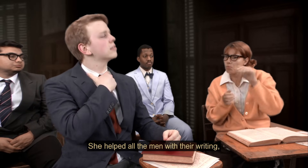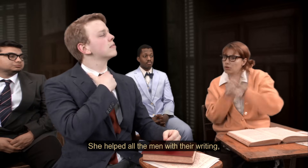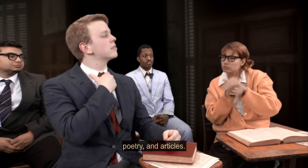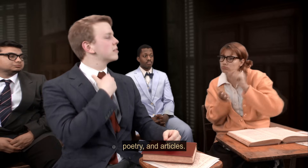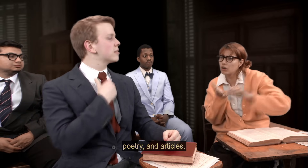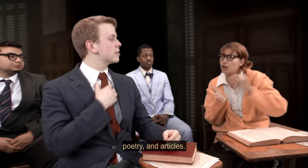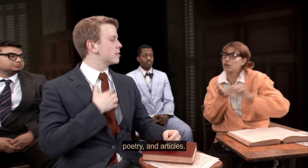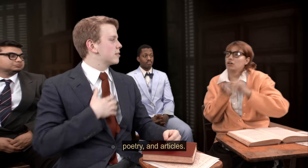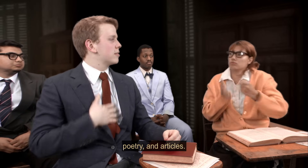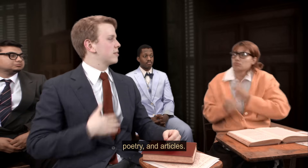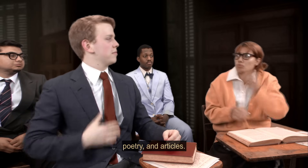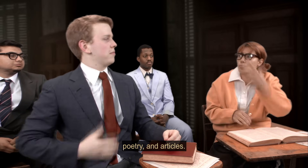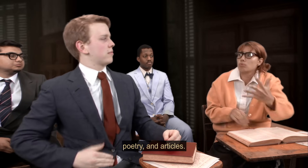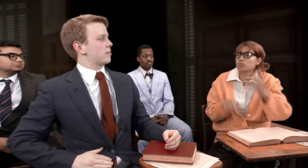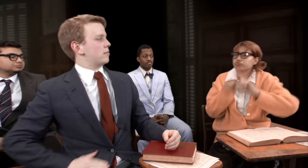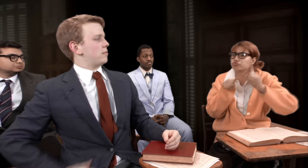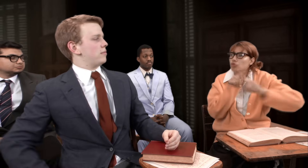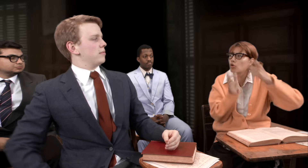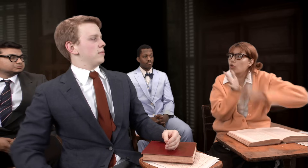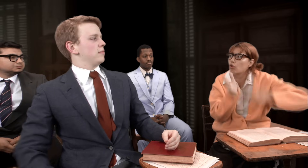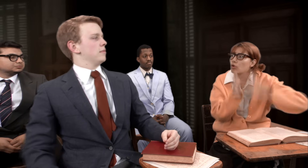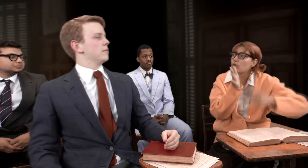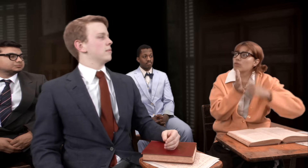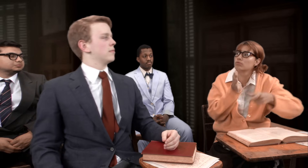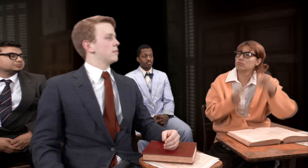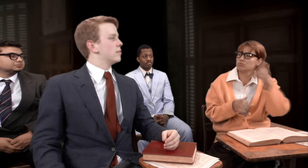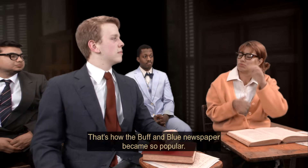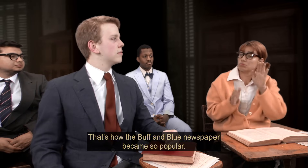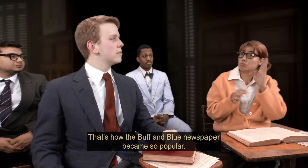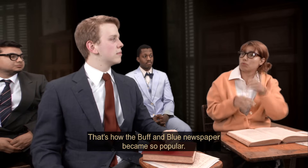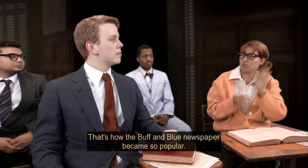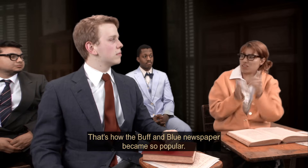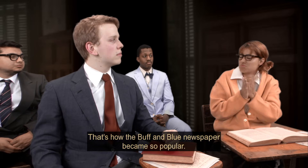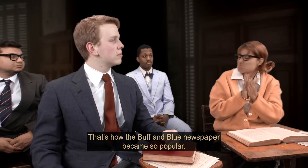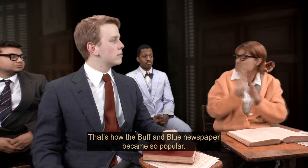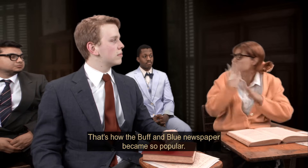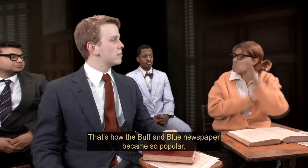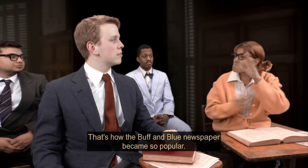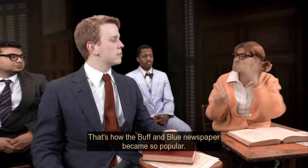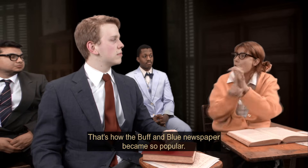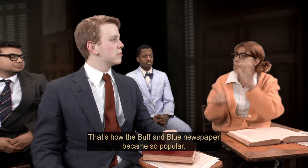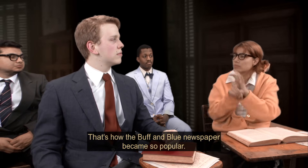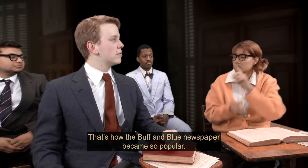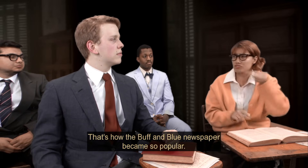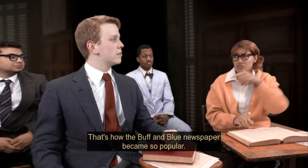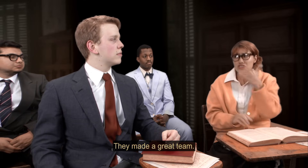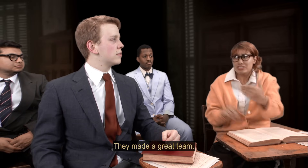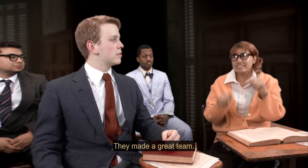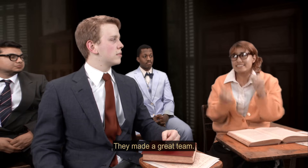writing, poetry, and articles. That's how the Buff and Blue newspaper became so popular. They made a great